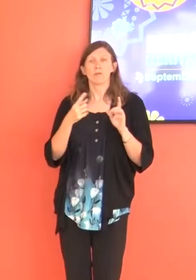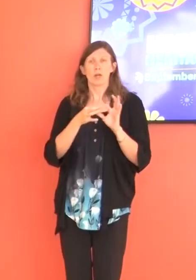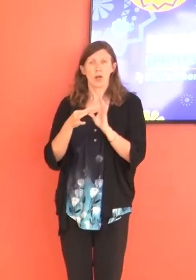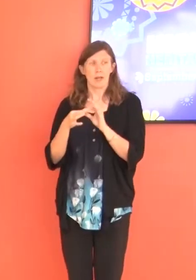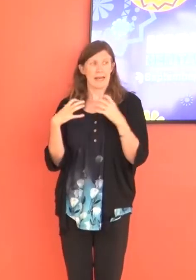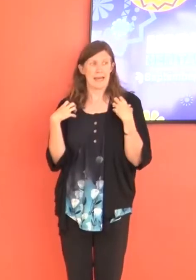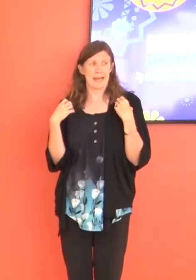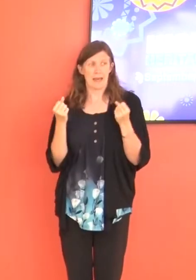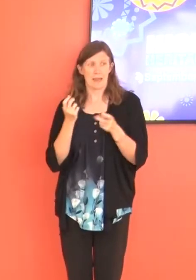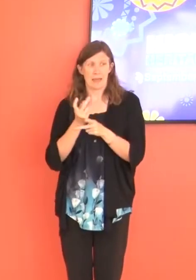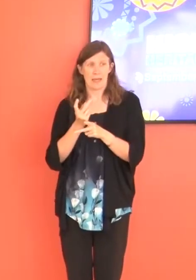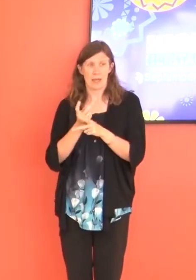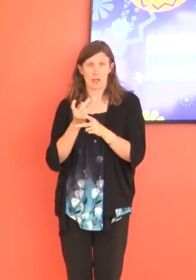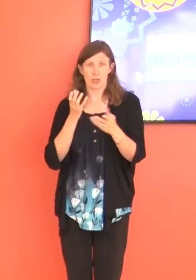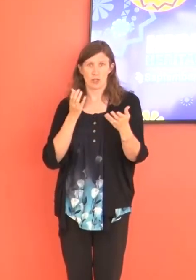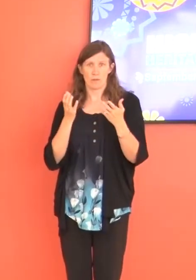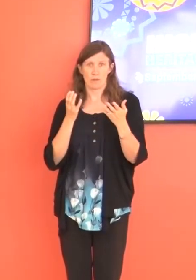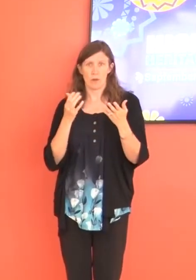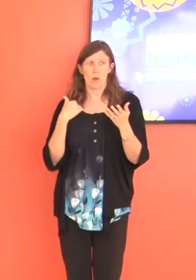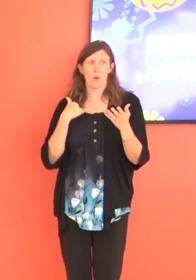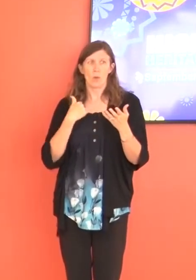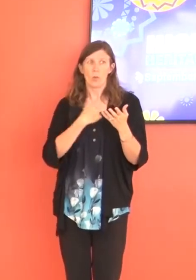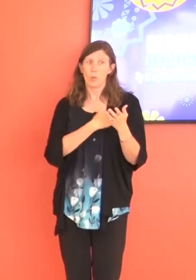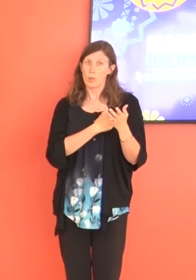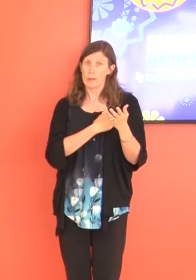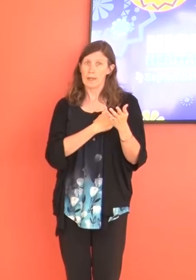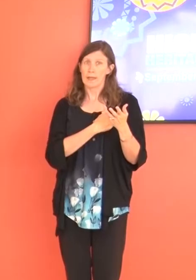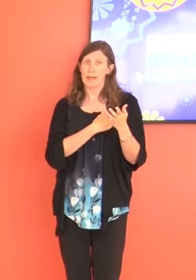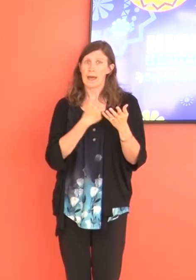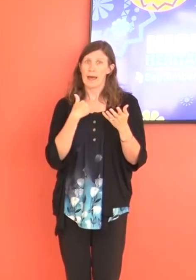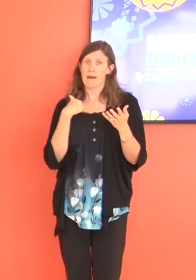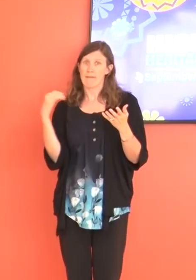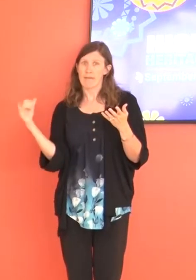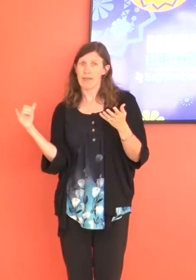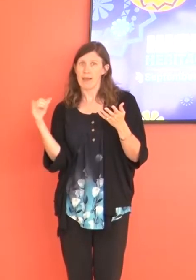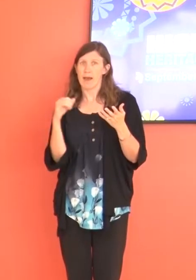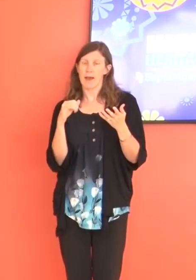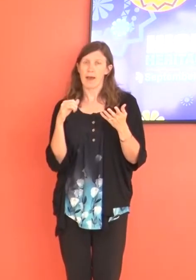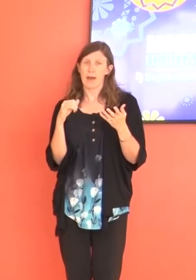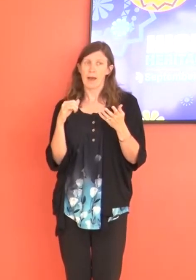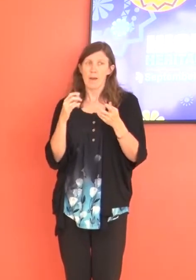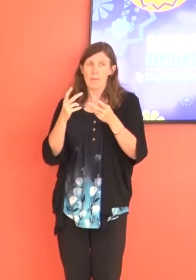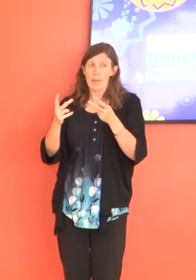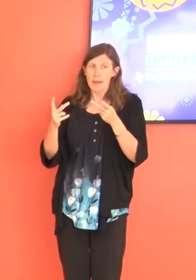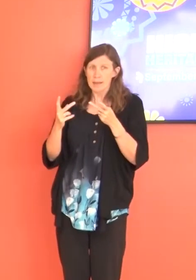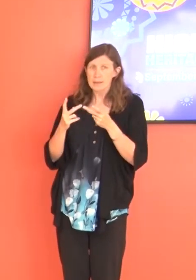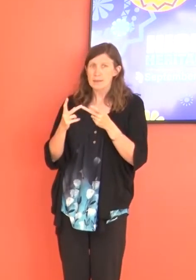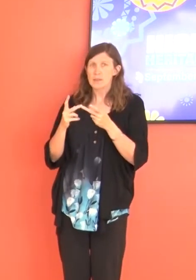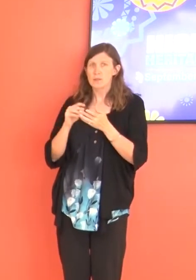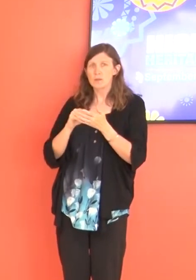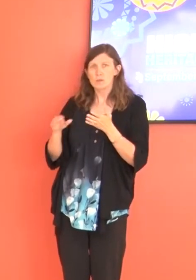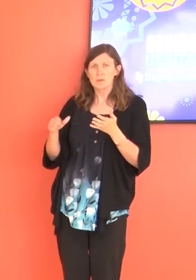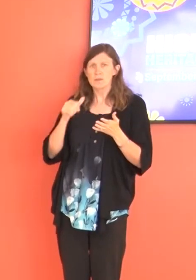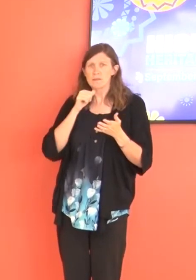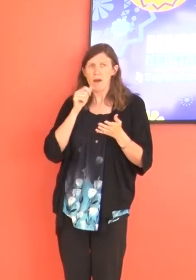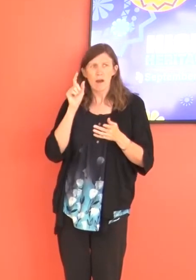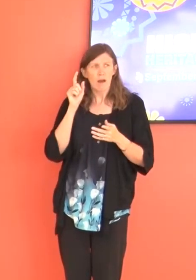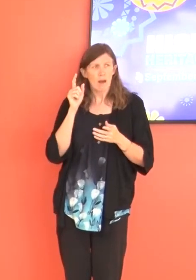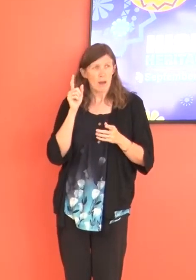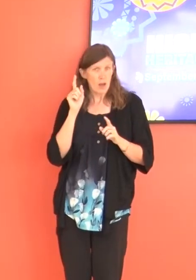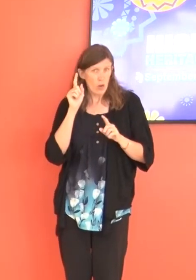healthcare services. Will we have like places a student could go if they're not feeling so well that